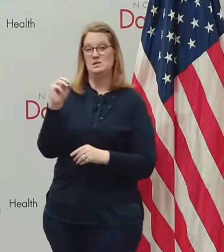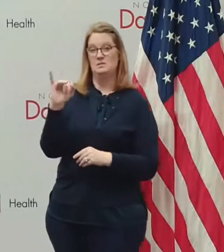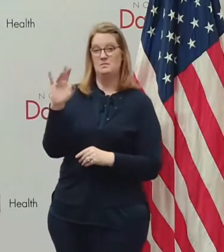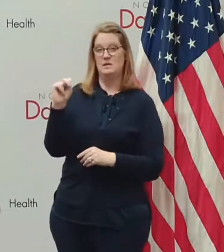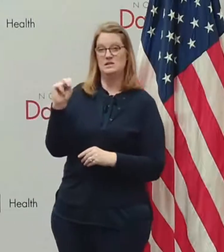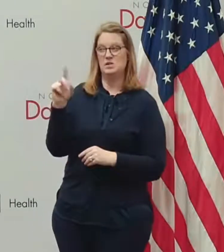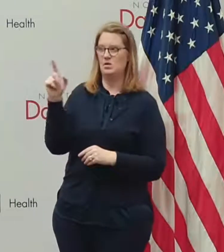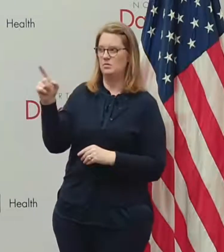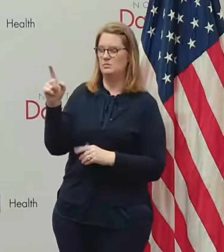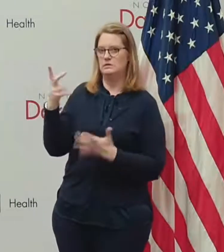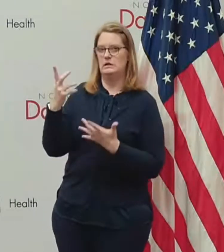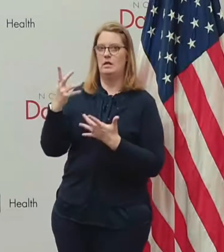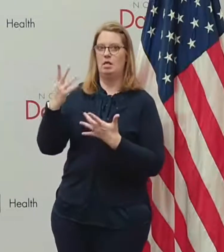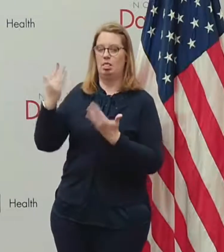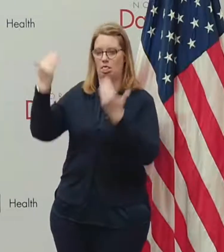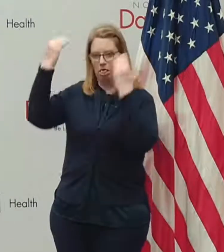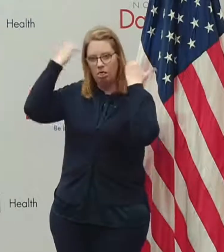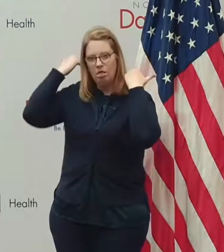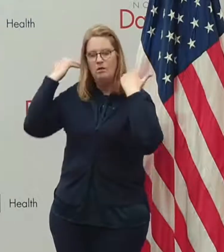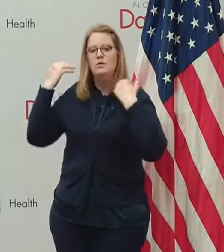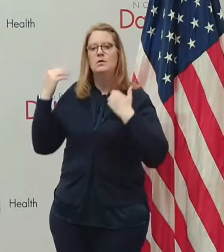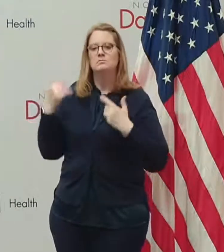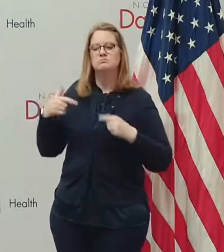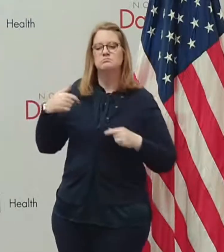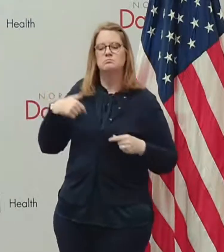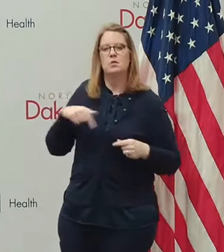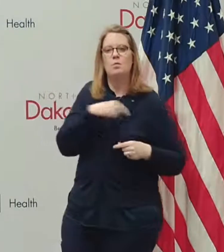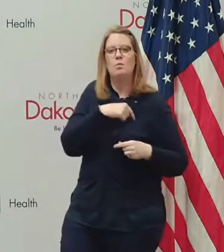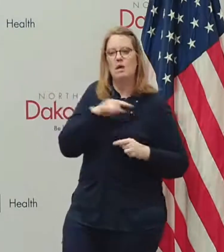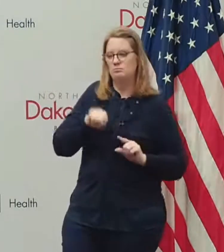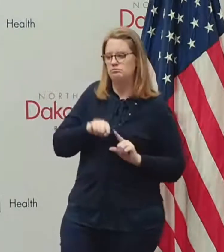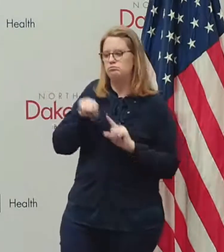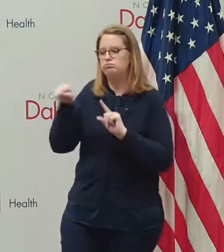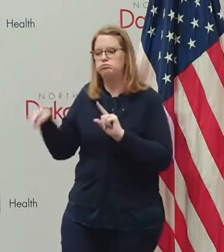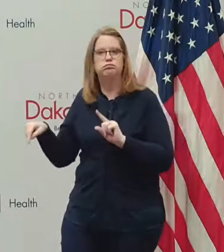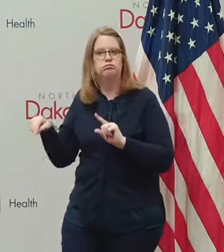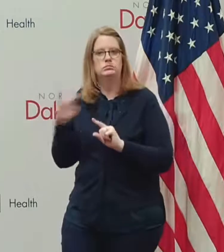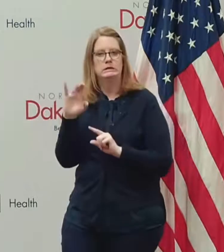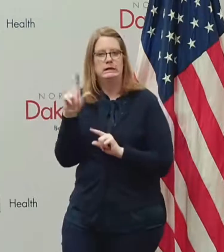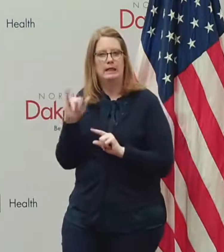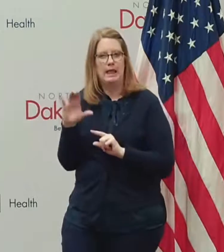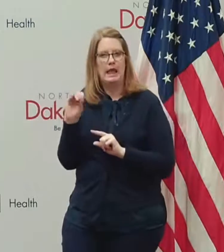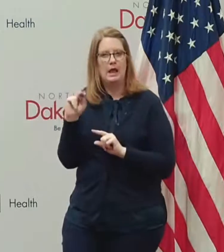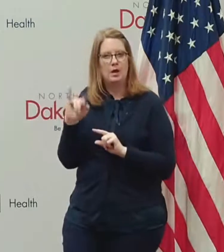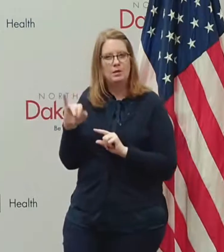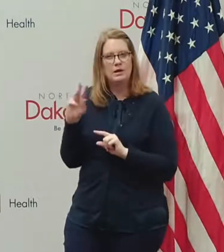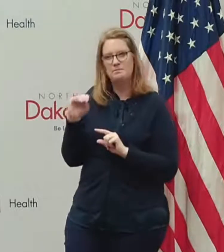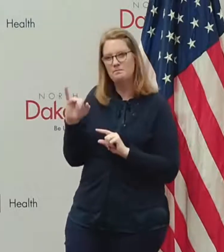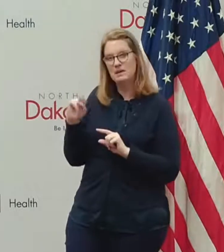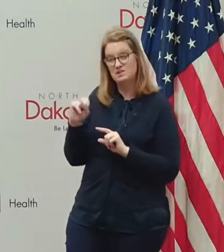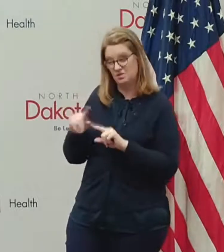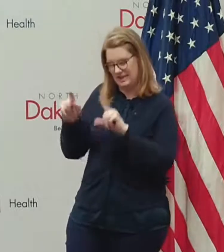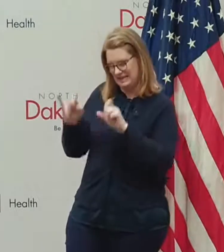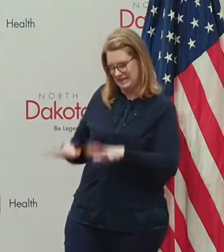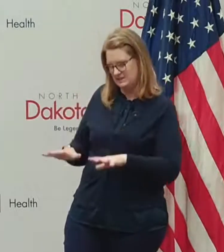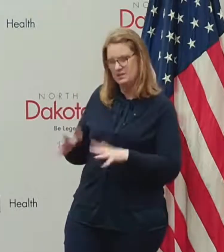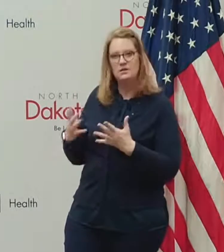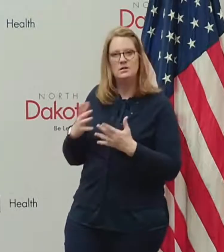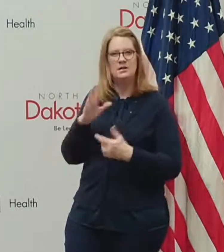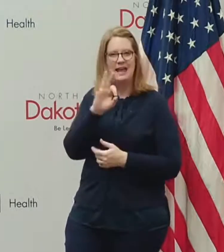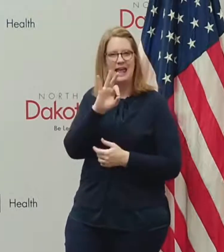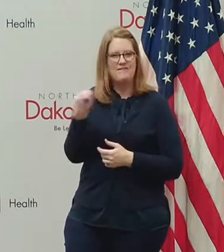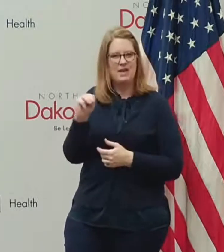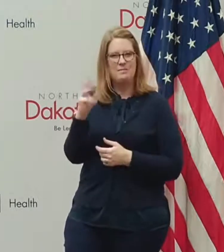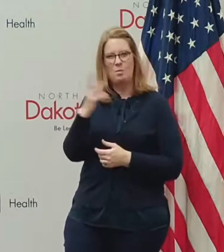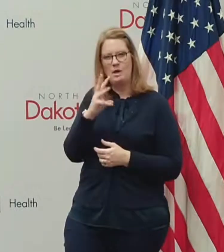hard, that we were able to conduct testing in our neighboring Clay County in Minnesota, part of the Fargo, Moorhead,